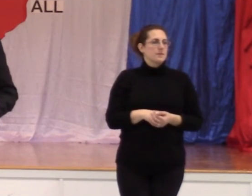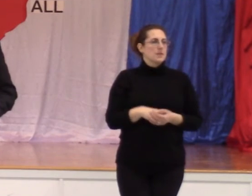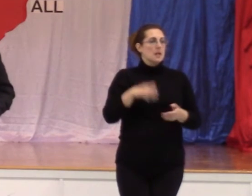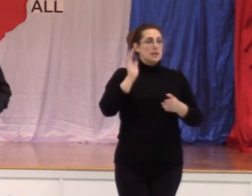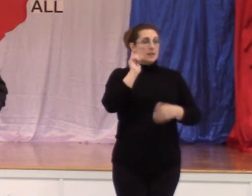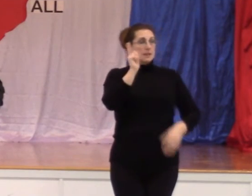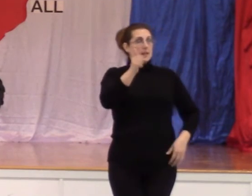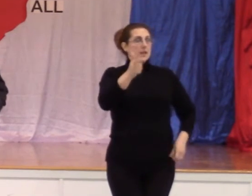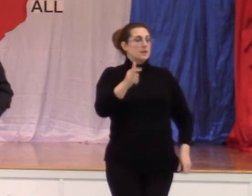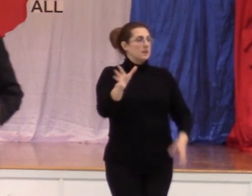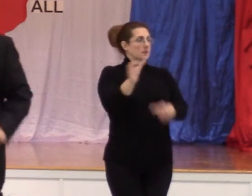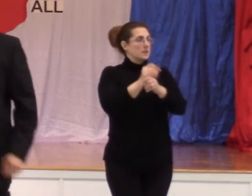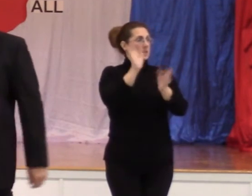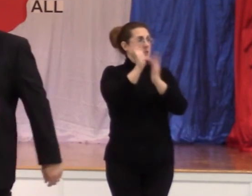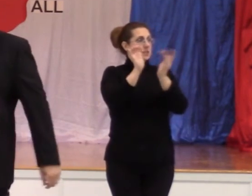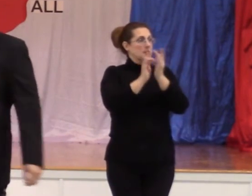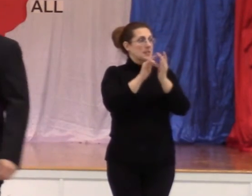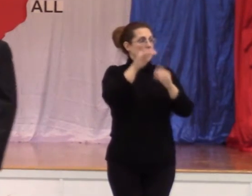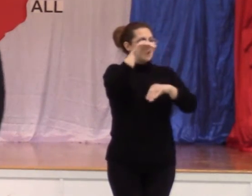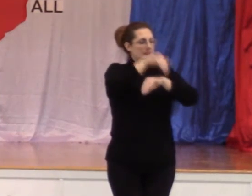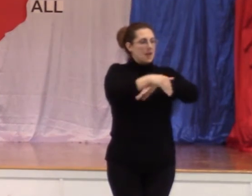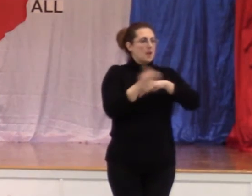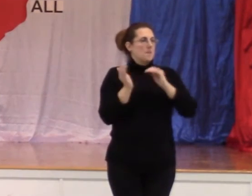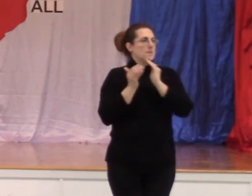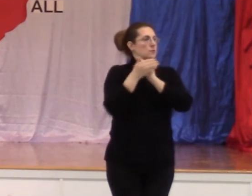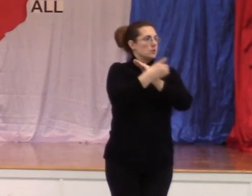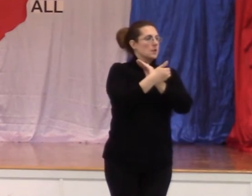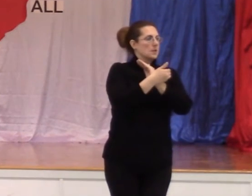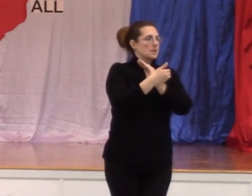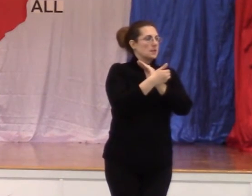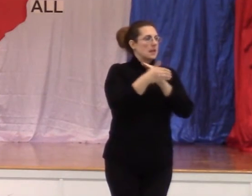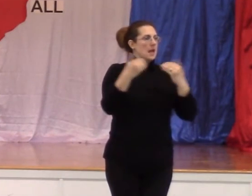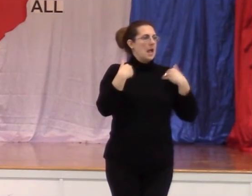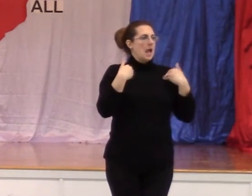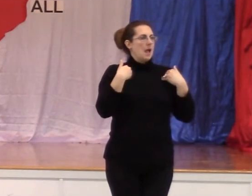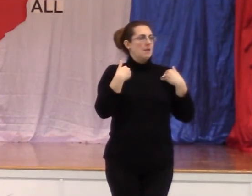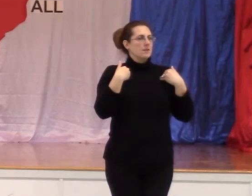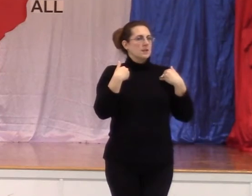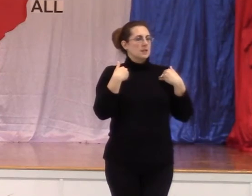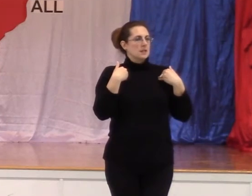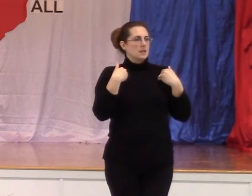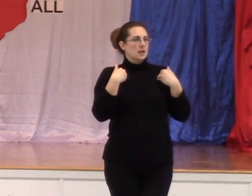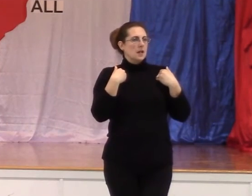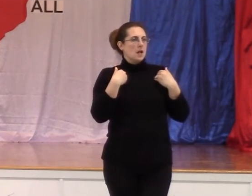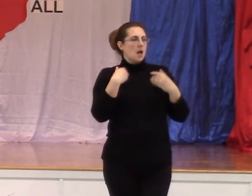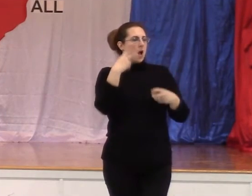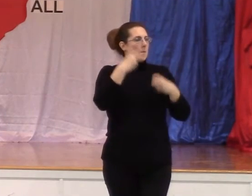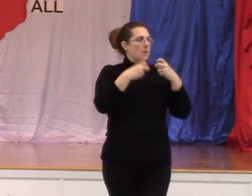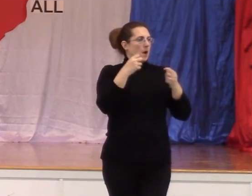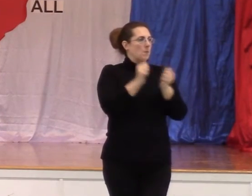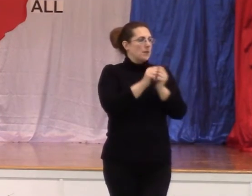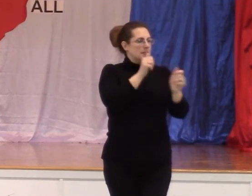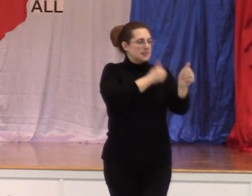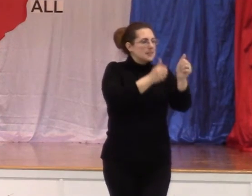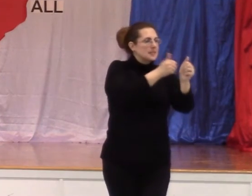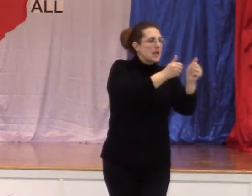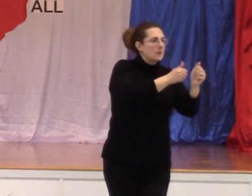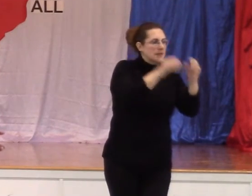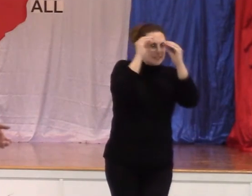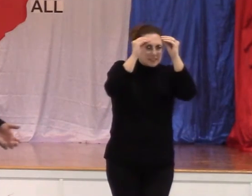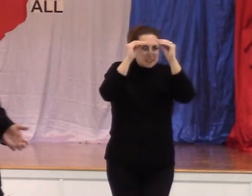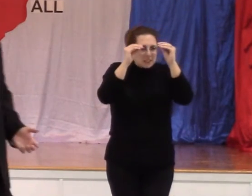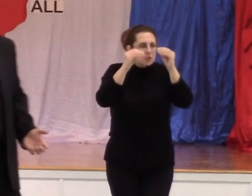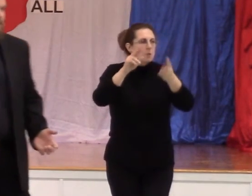Later, when you get Jesus on the night when he's betrayed, he's having that long discourse in John with his disciples, and he's teaching about the